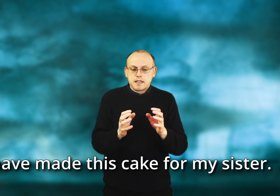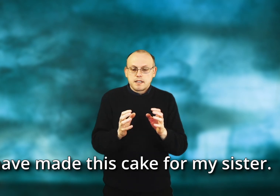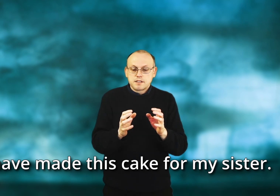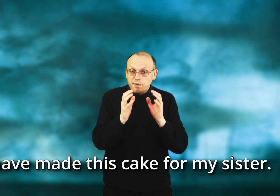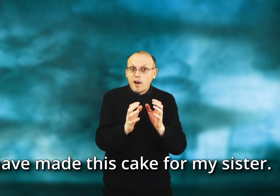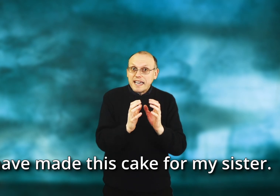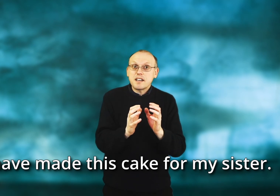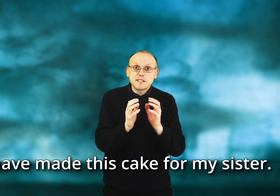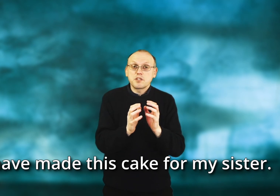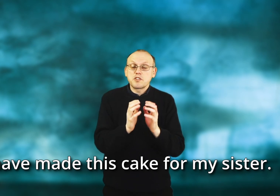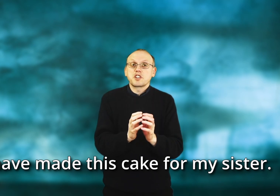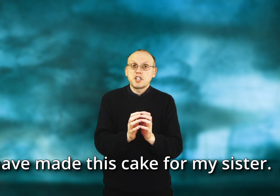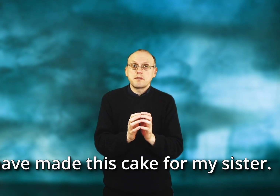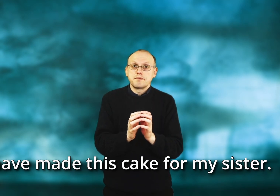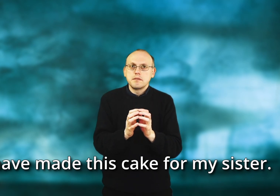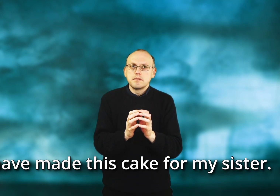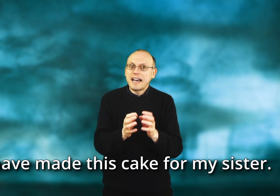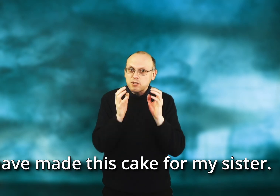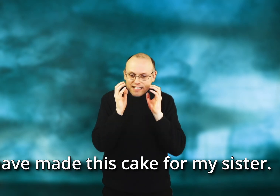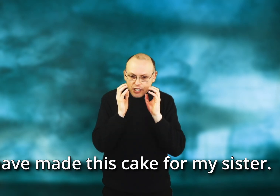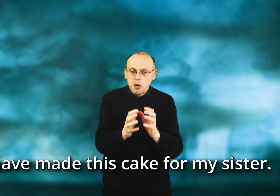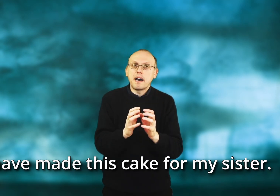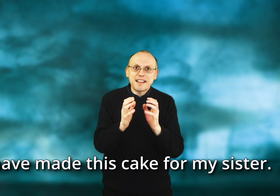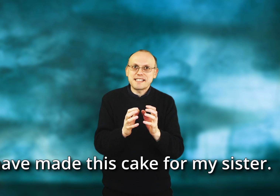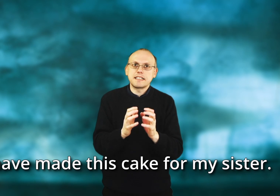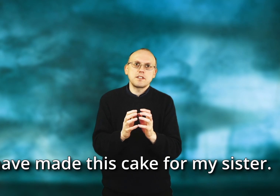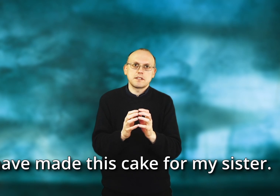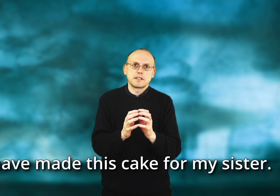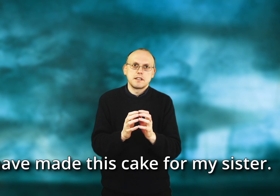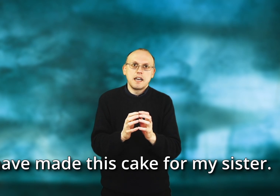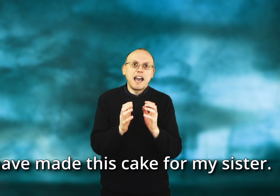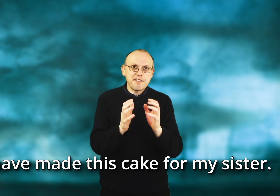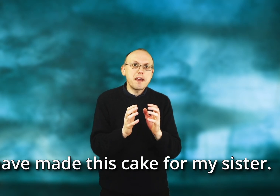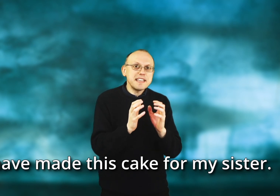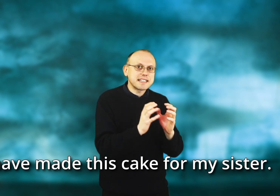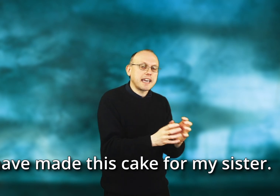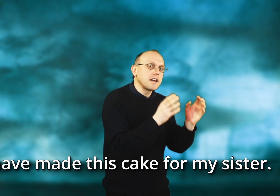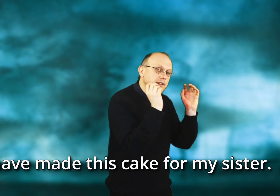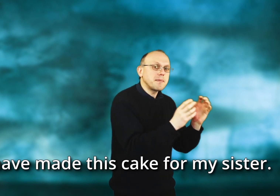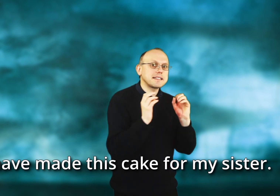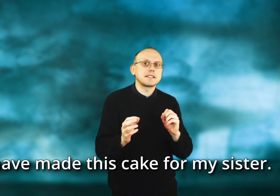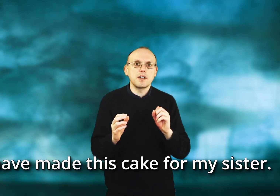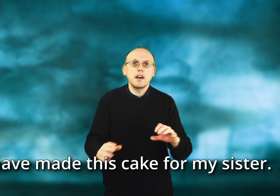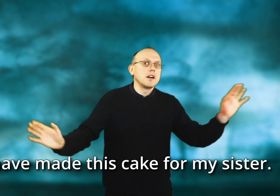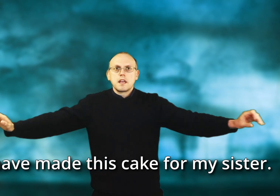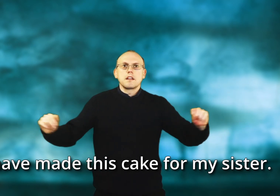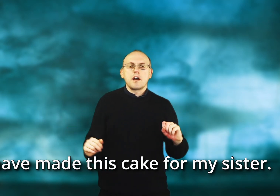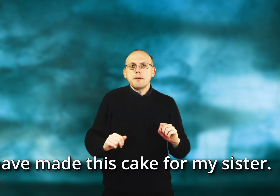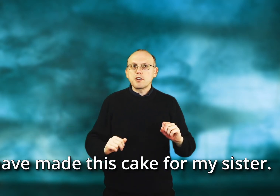So for here is not a conjunction. I don't need a comma in that sentence. I have made this cake for my sister. The only punctuation